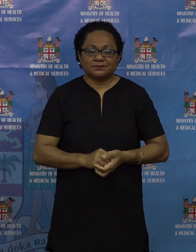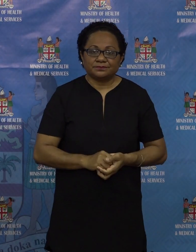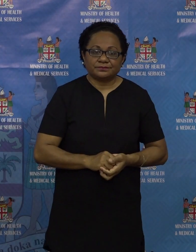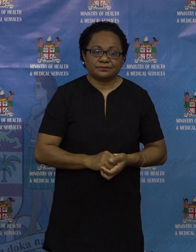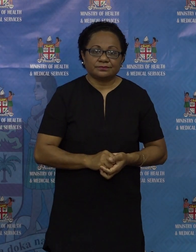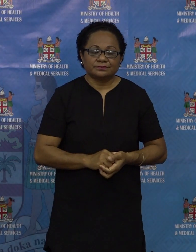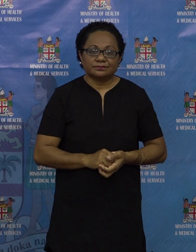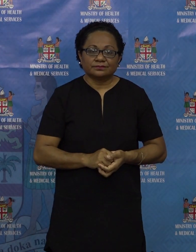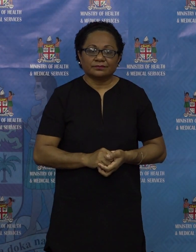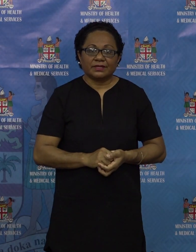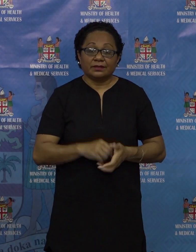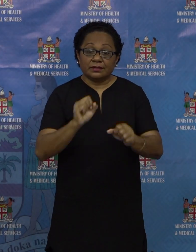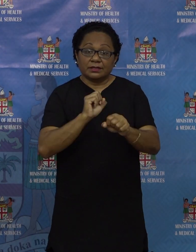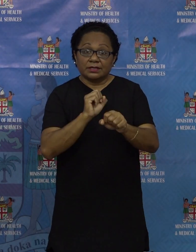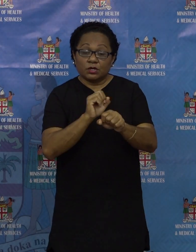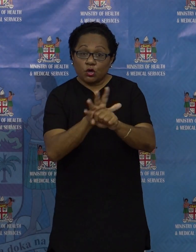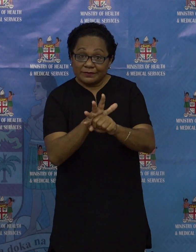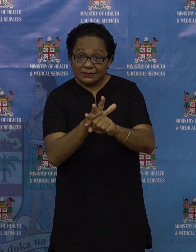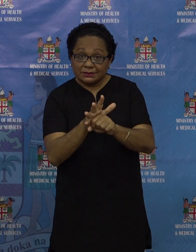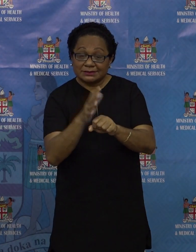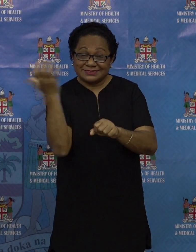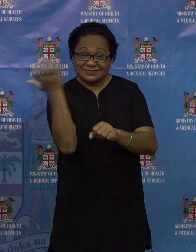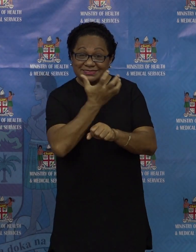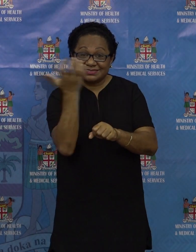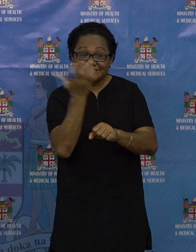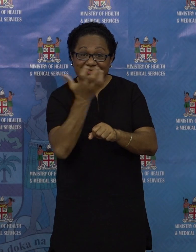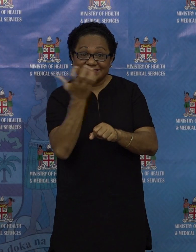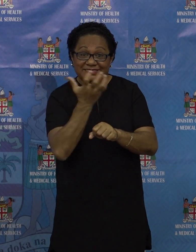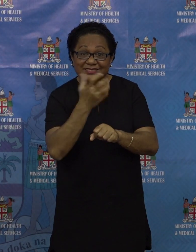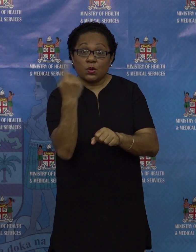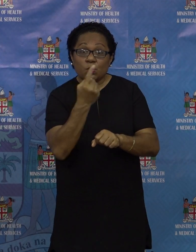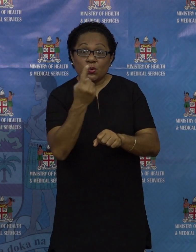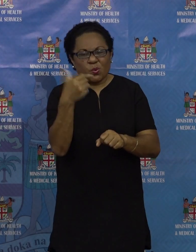and the COVID virus is extremely dangerous for people with COVID